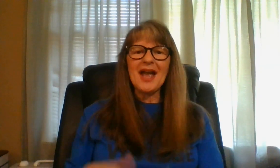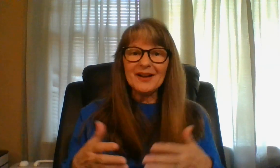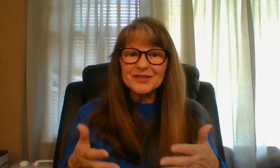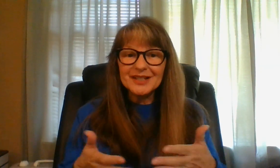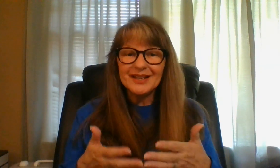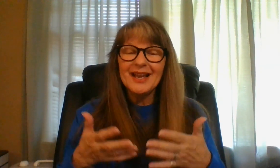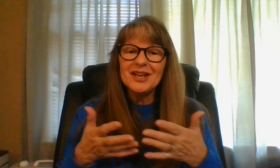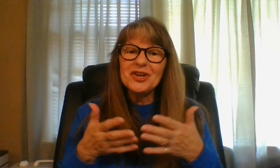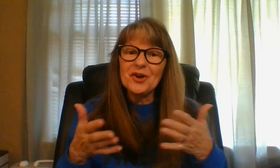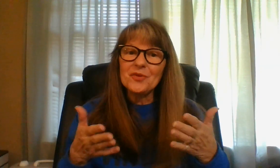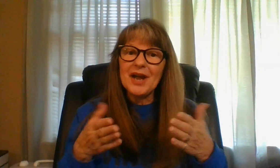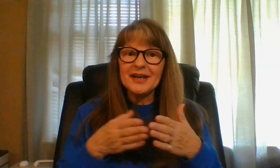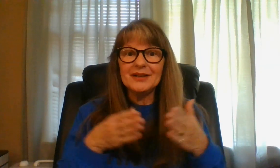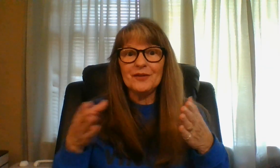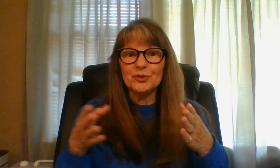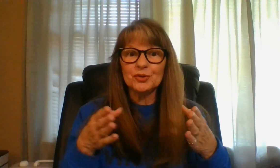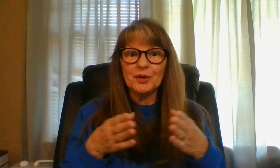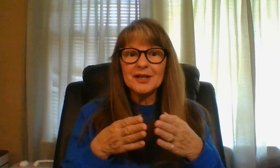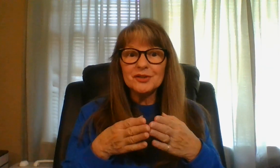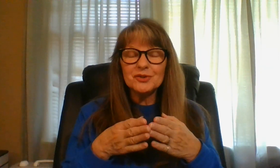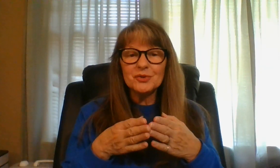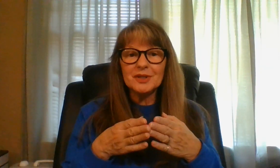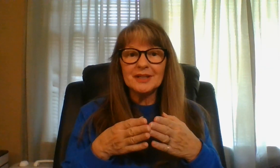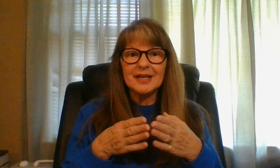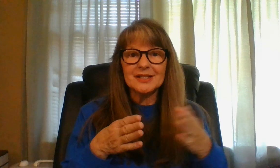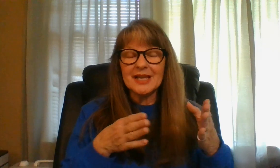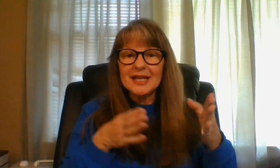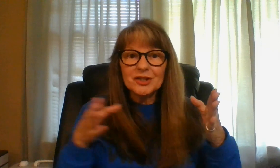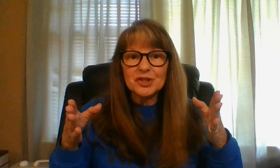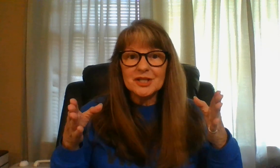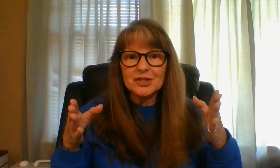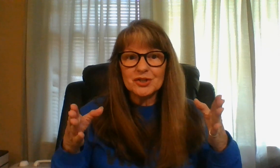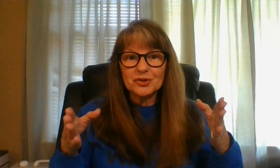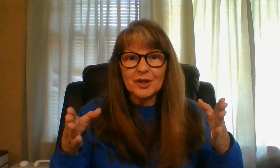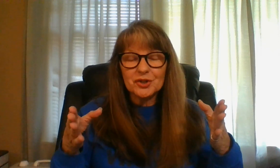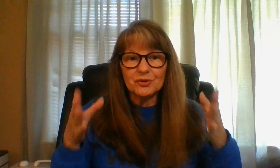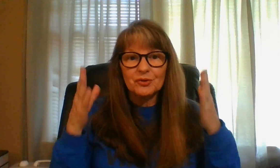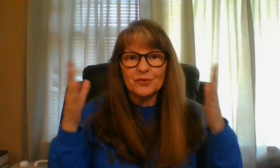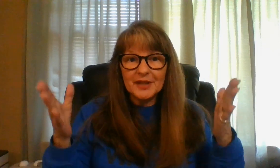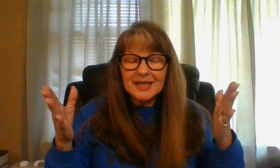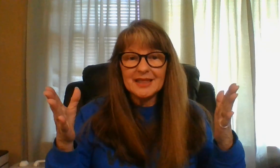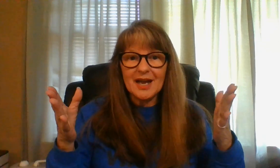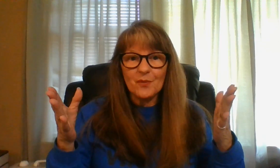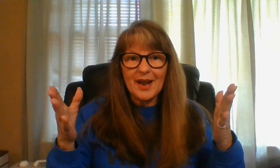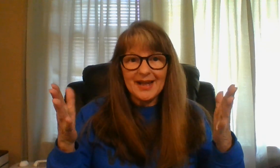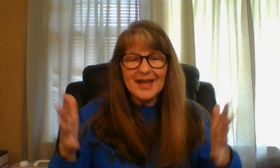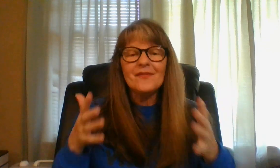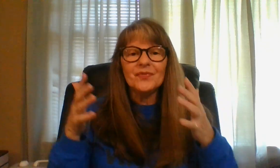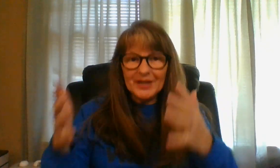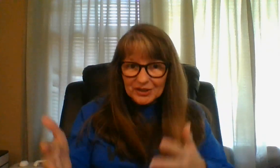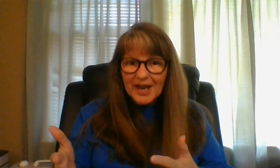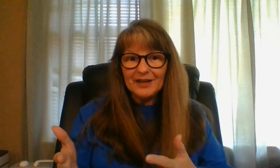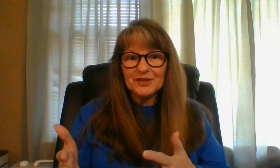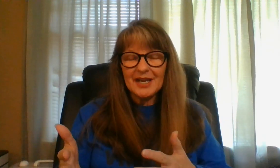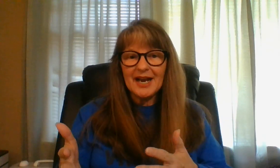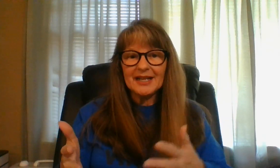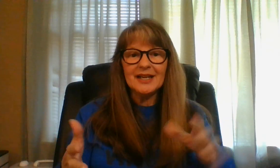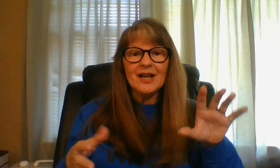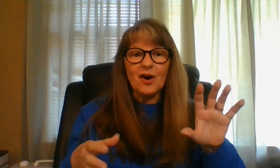have to, kind of, if you're trying to do it in an English sentence structure, you're thinking that way, then you have to kind of,